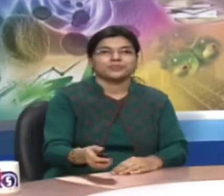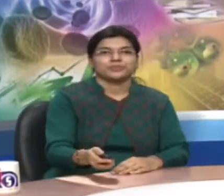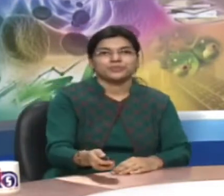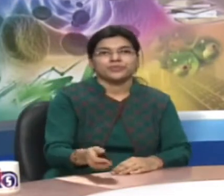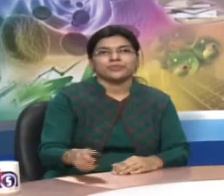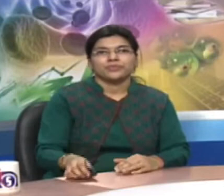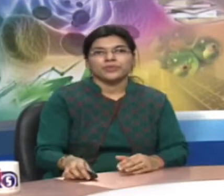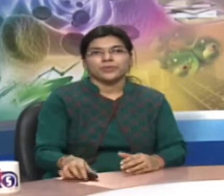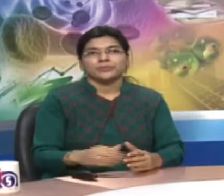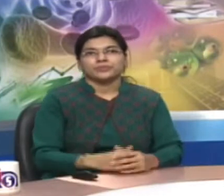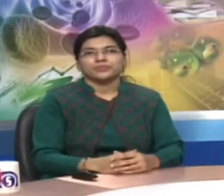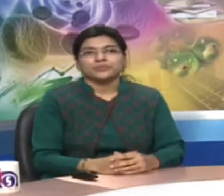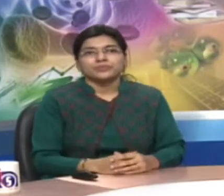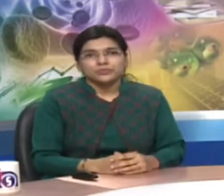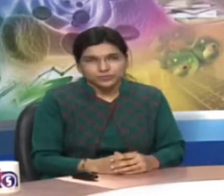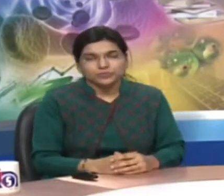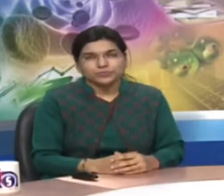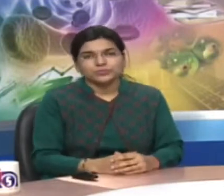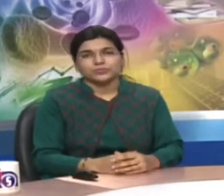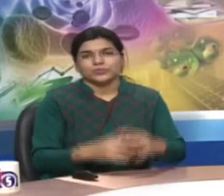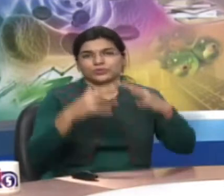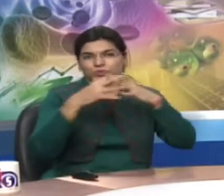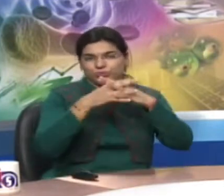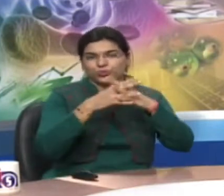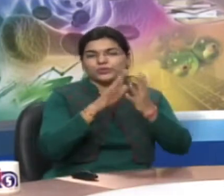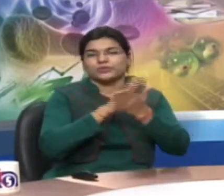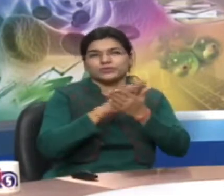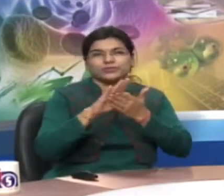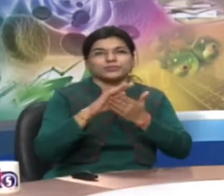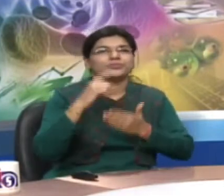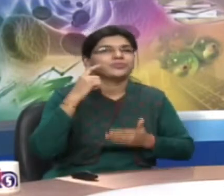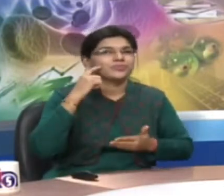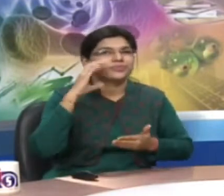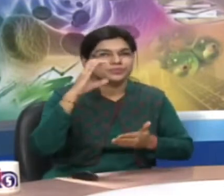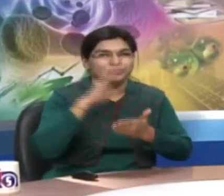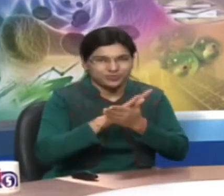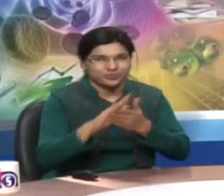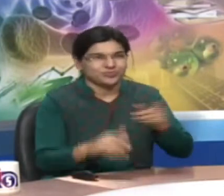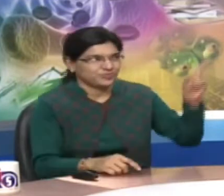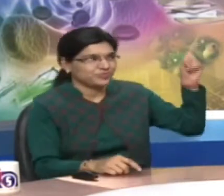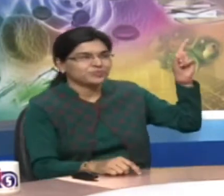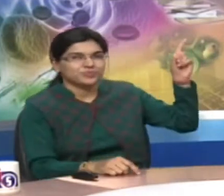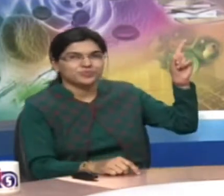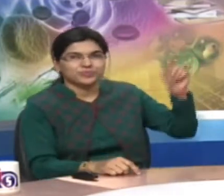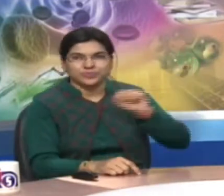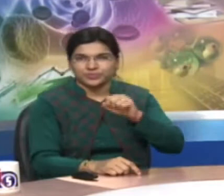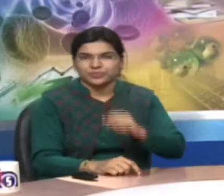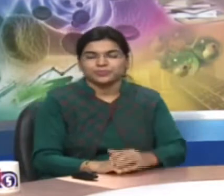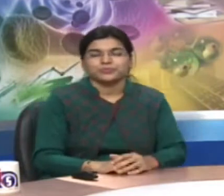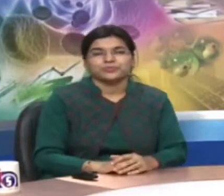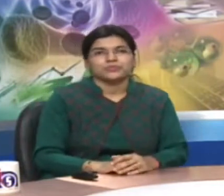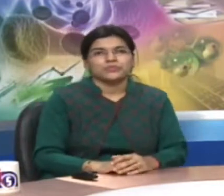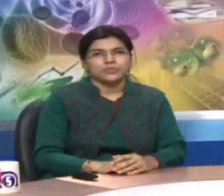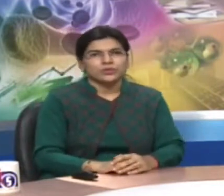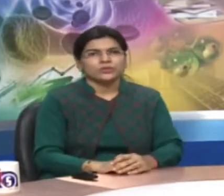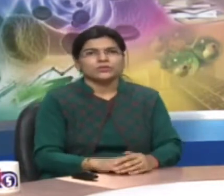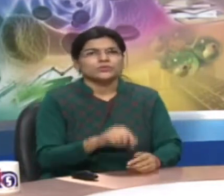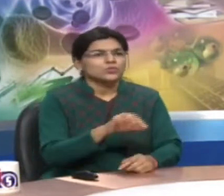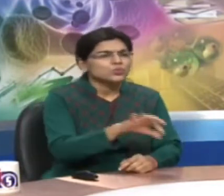you understood. So now we are talking about which is related to animals